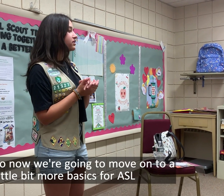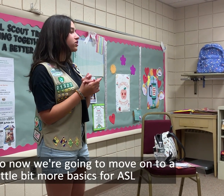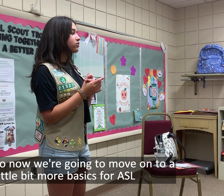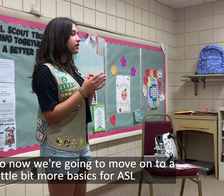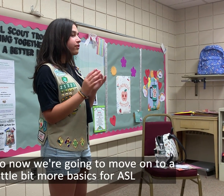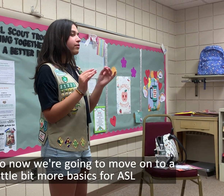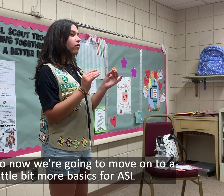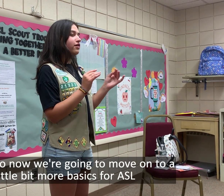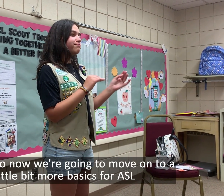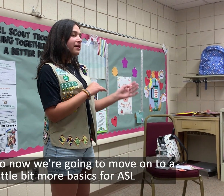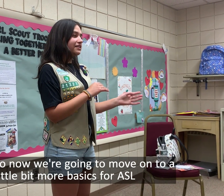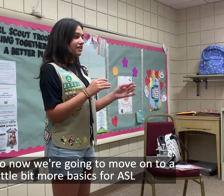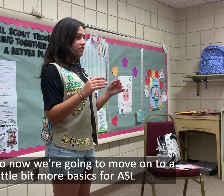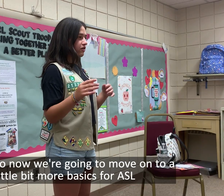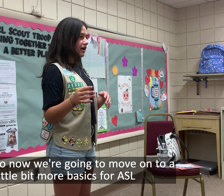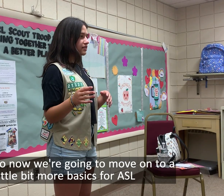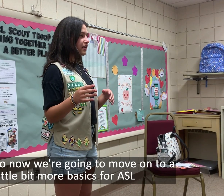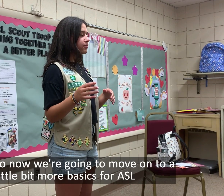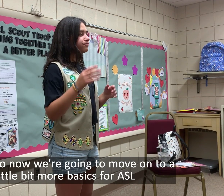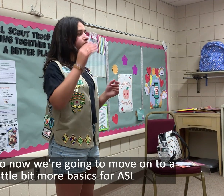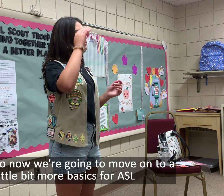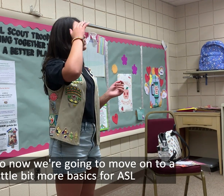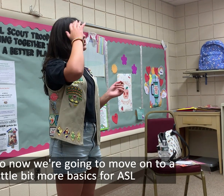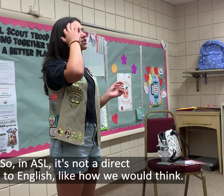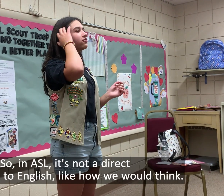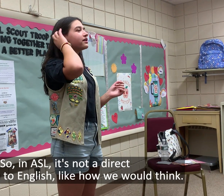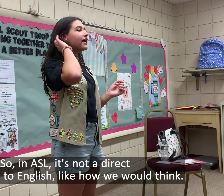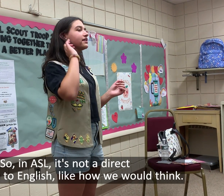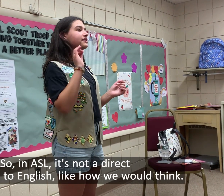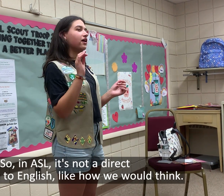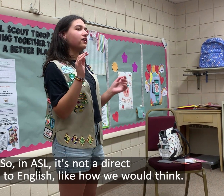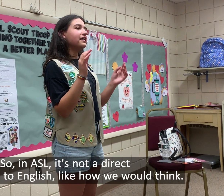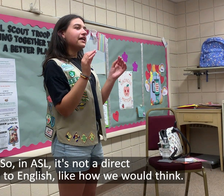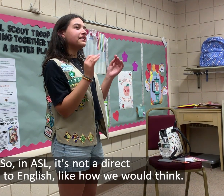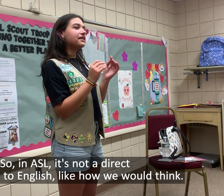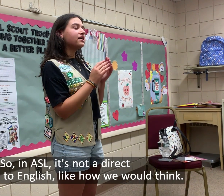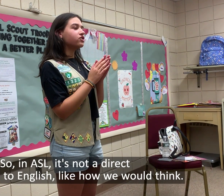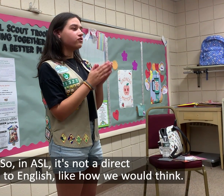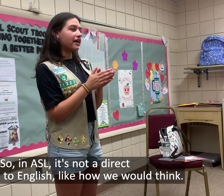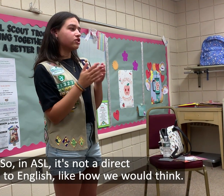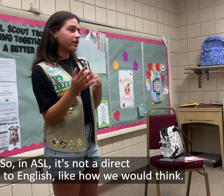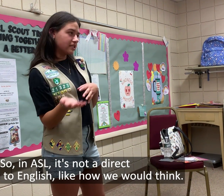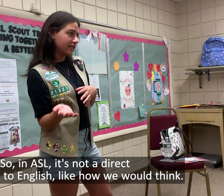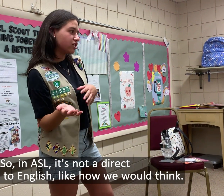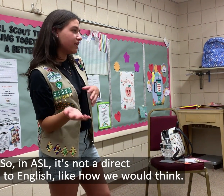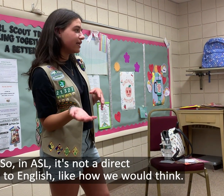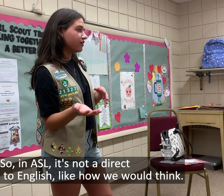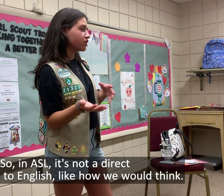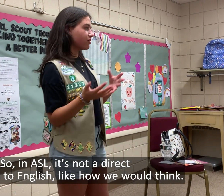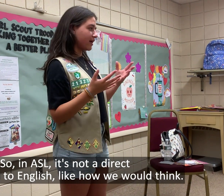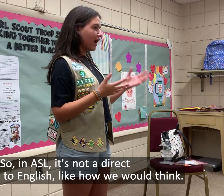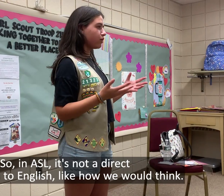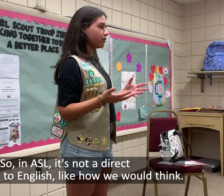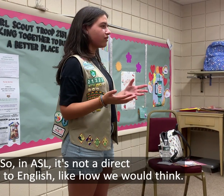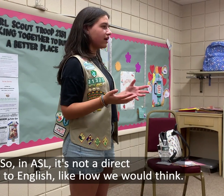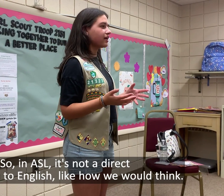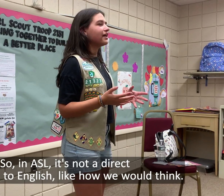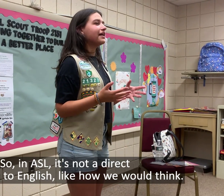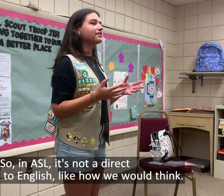to a little bit more basics for ASL. So in ASL, it's not a direct translation to English like how we would think. It doesn't